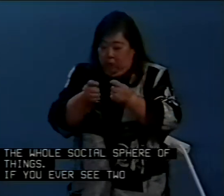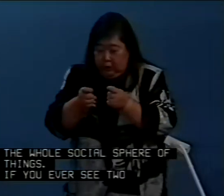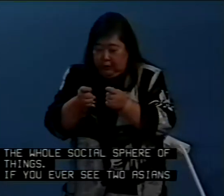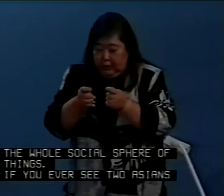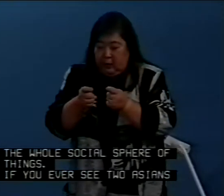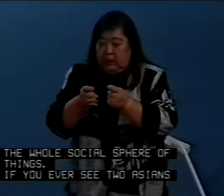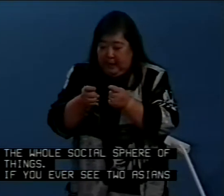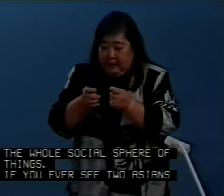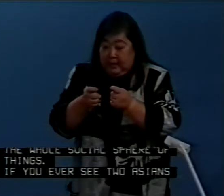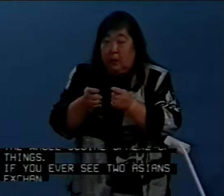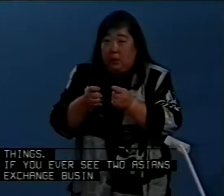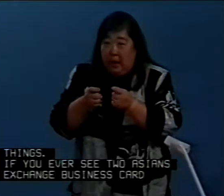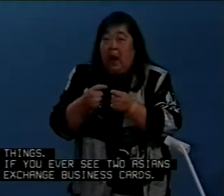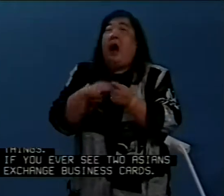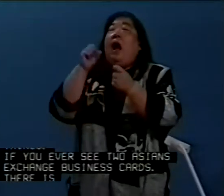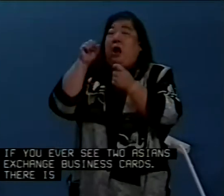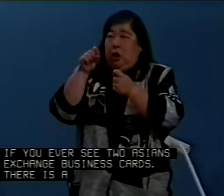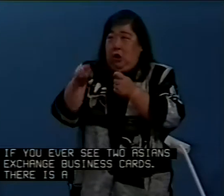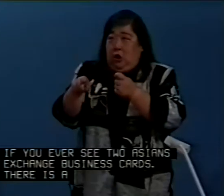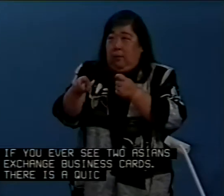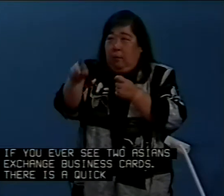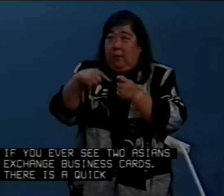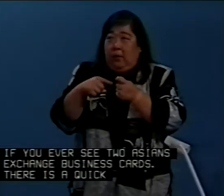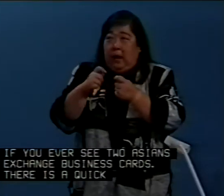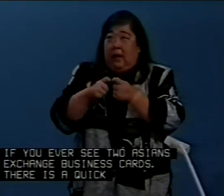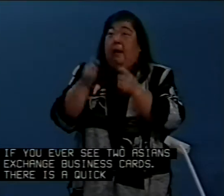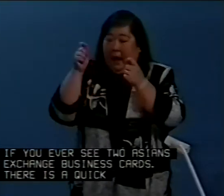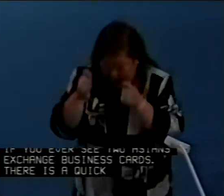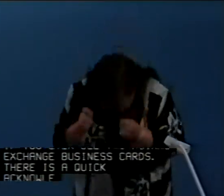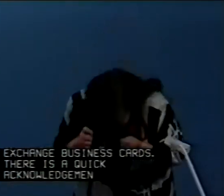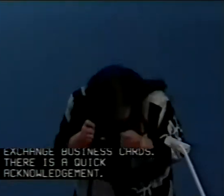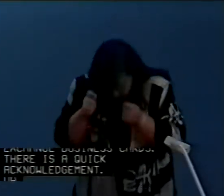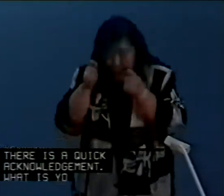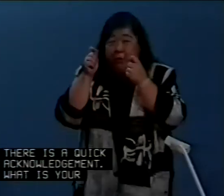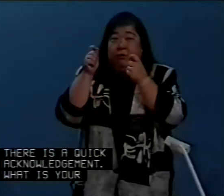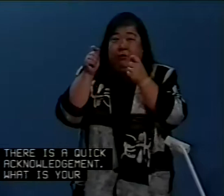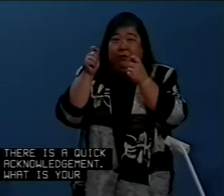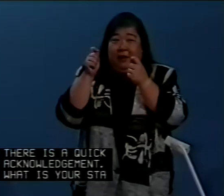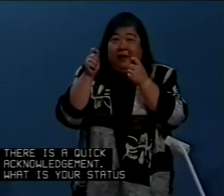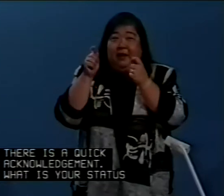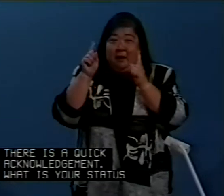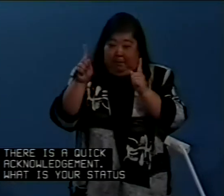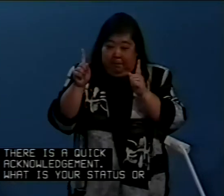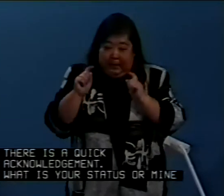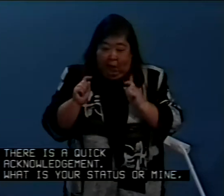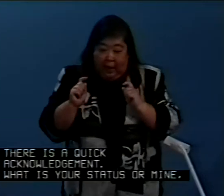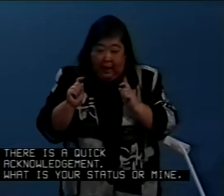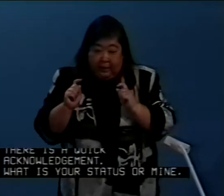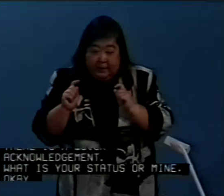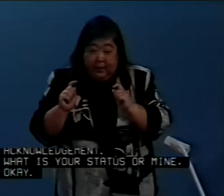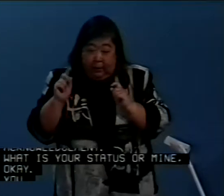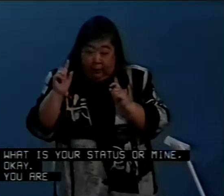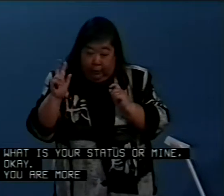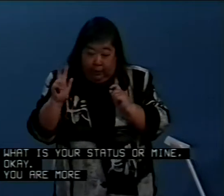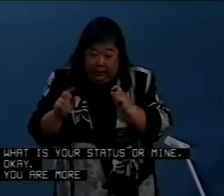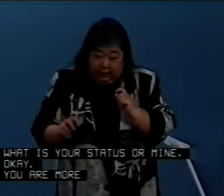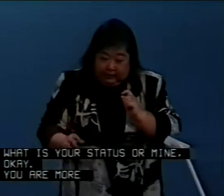your status? What's my status? Okay, you're more important than I am. I have to bow lower than you do. But it all happens in about 3 minutes.